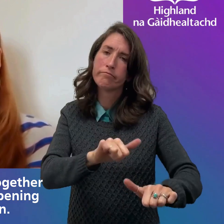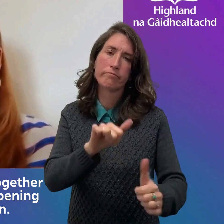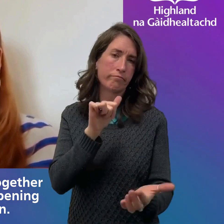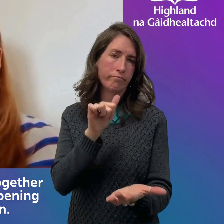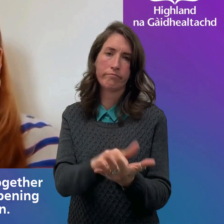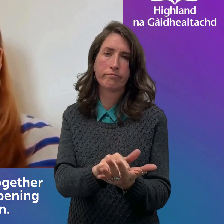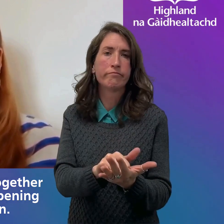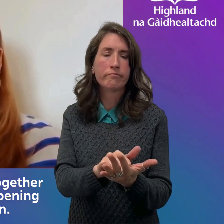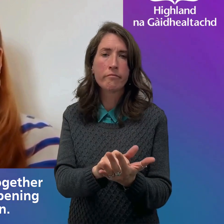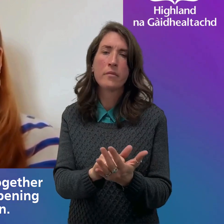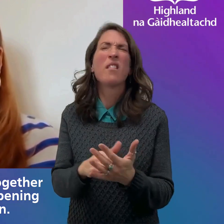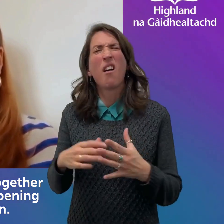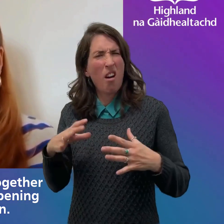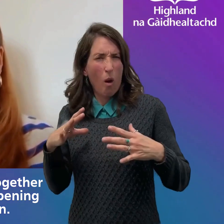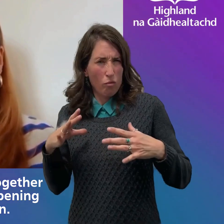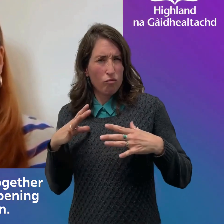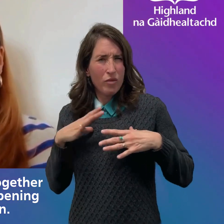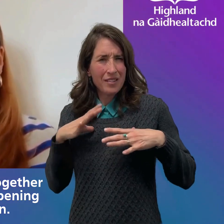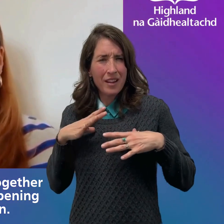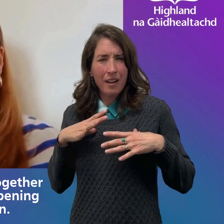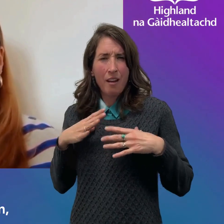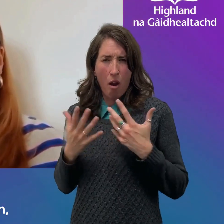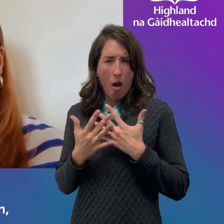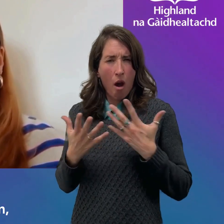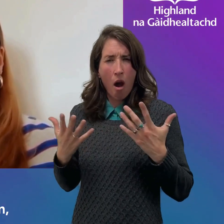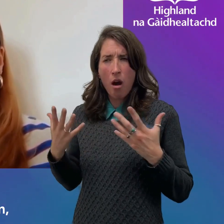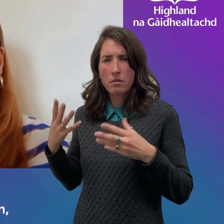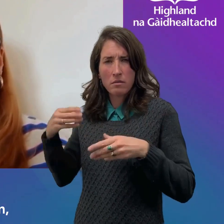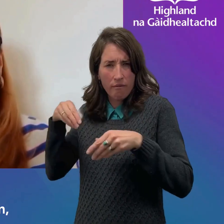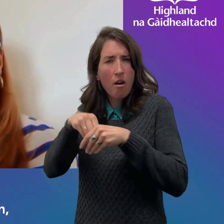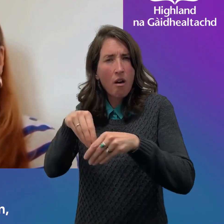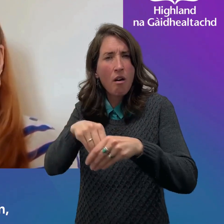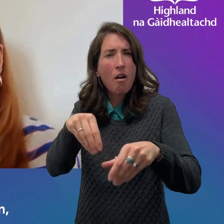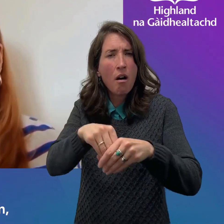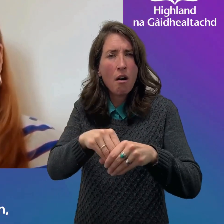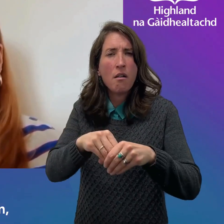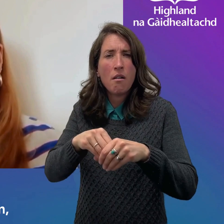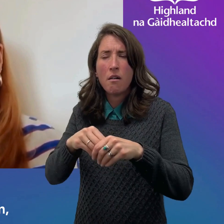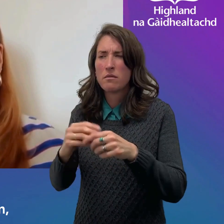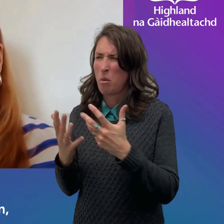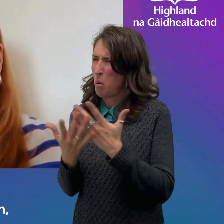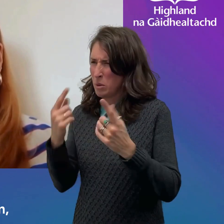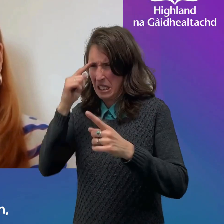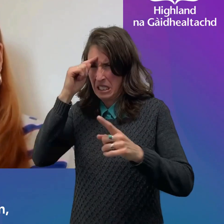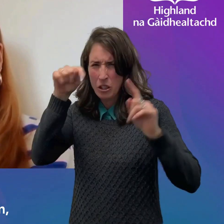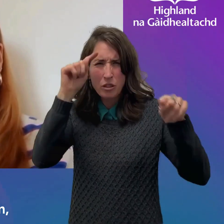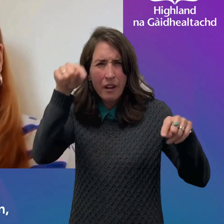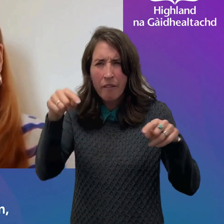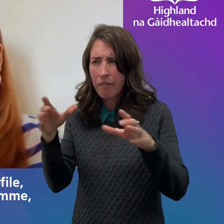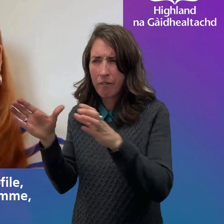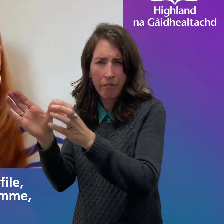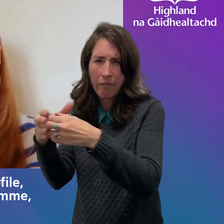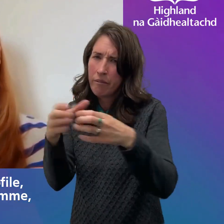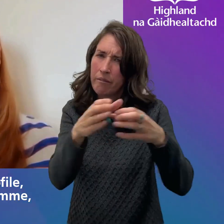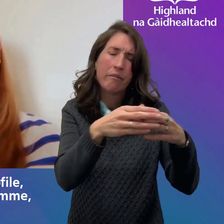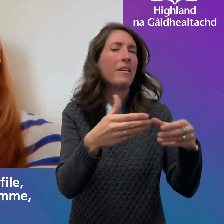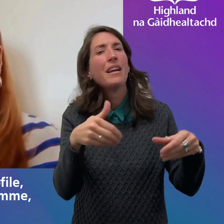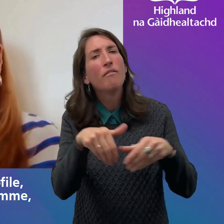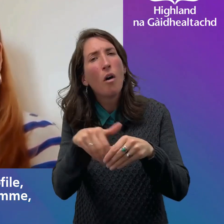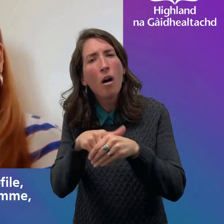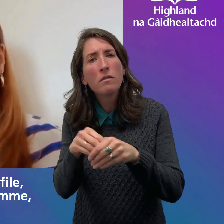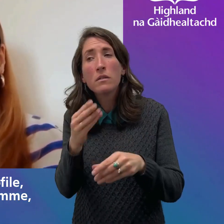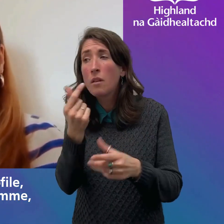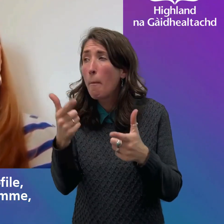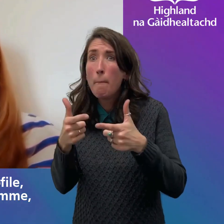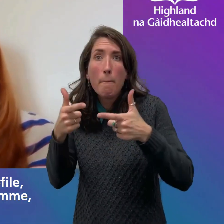a lot of work that's already happening throughout the organization so we've got loads of initiatives happening throughout the organization some kind of